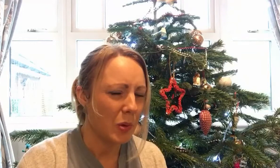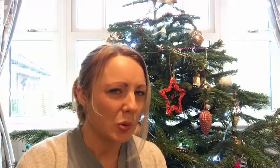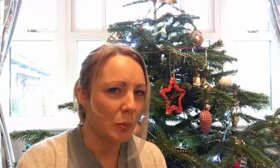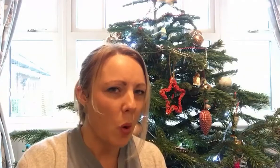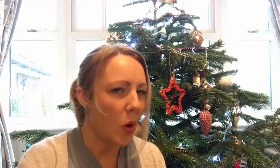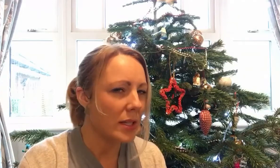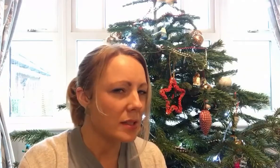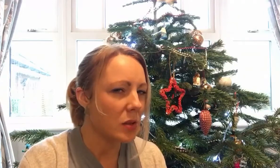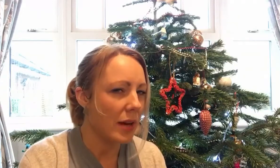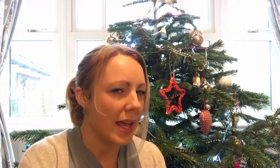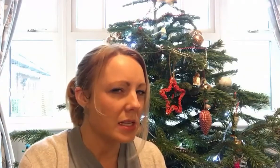All points on it.